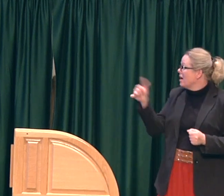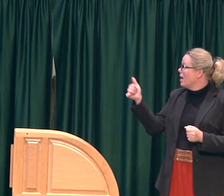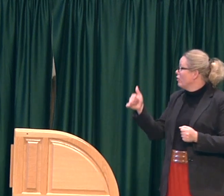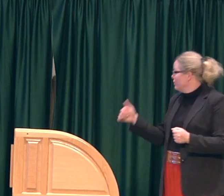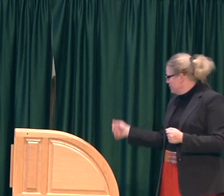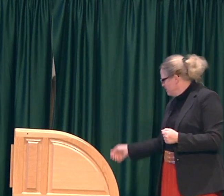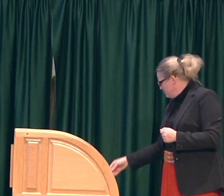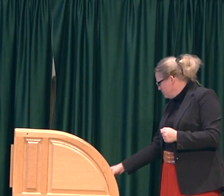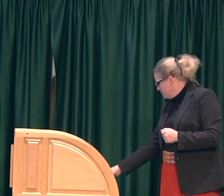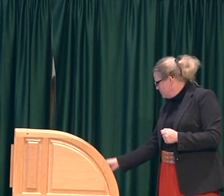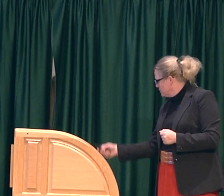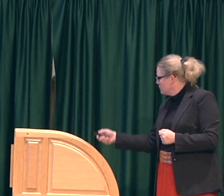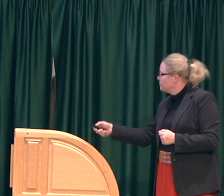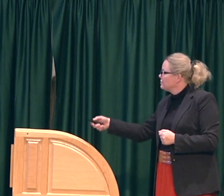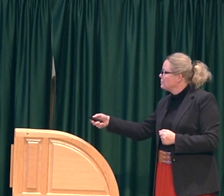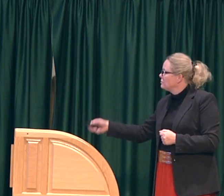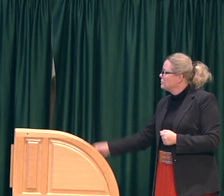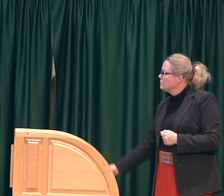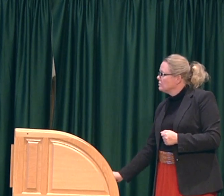if the connection is quick enough.